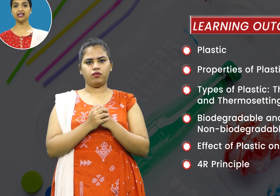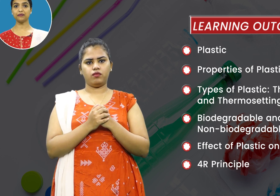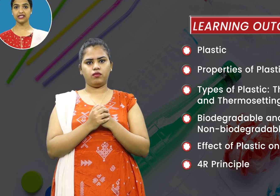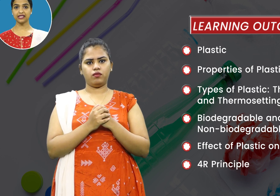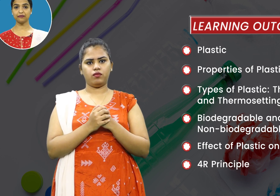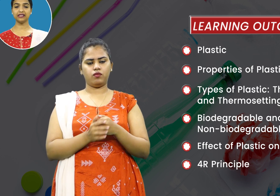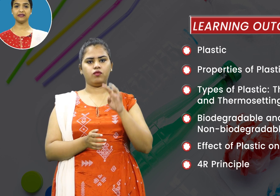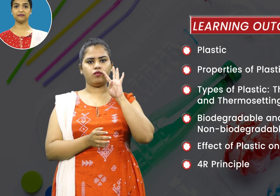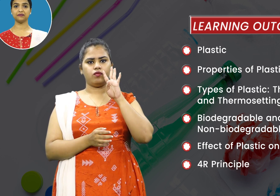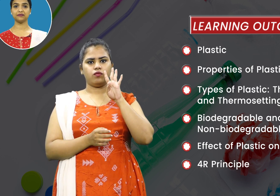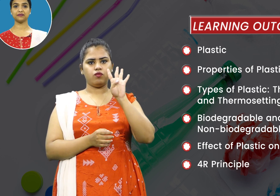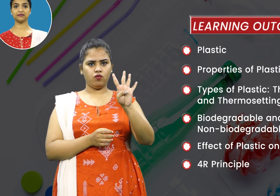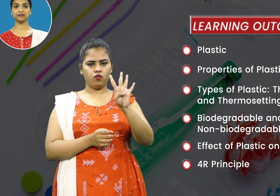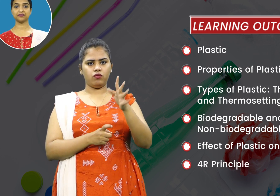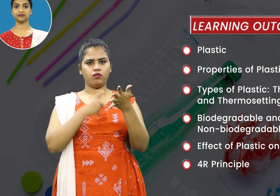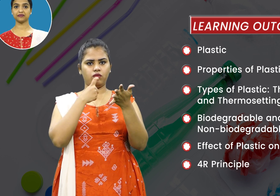4R principle.